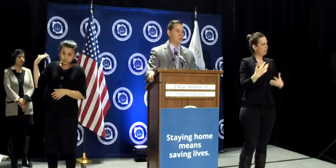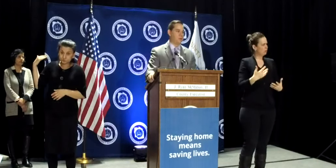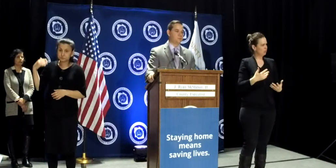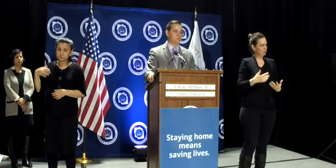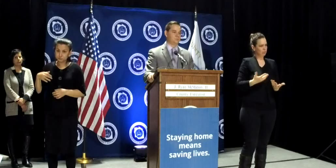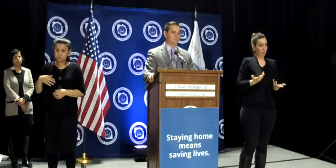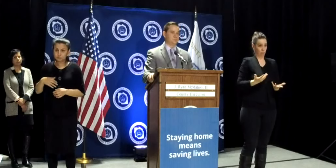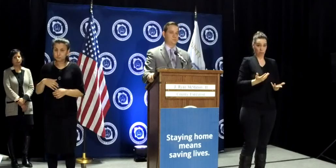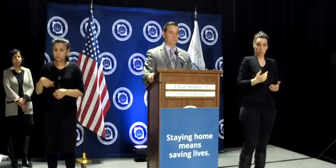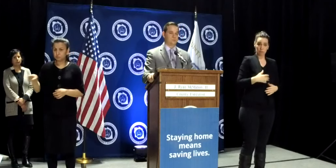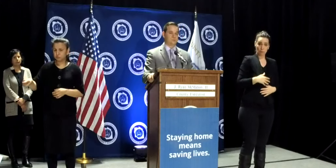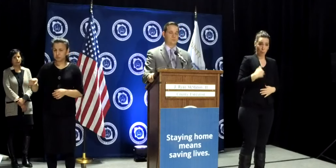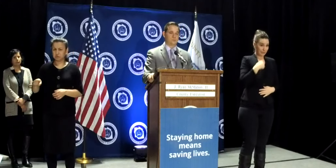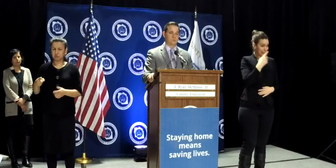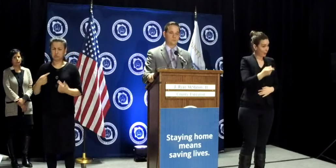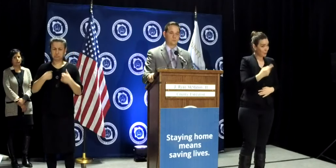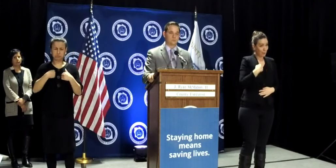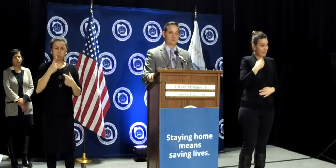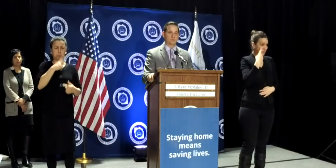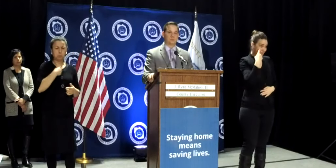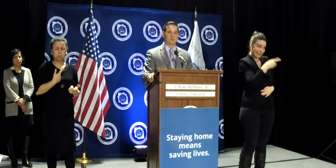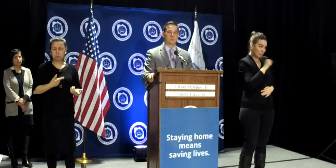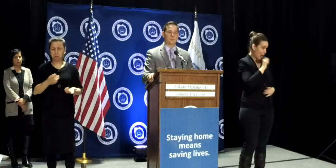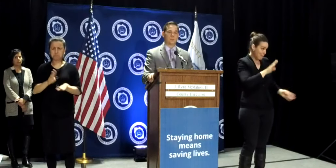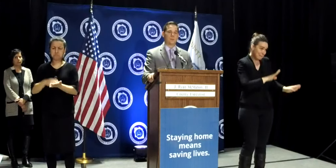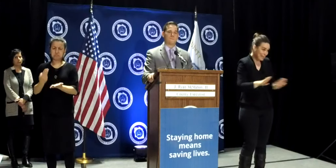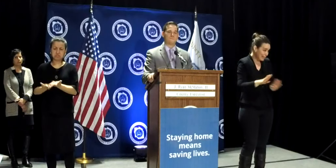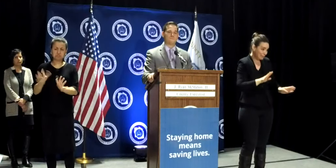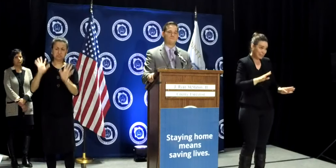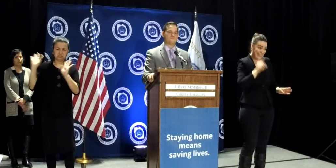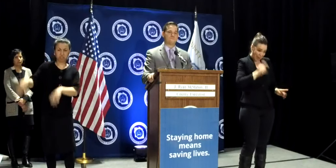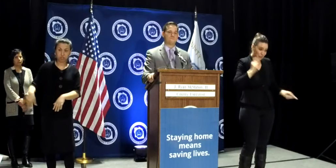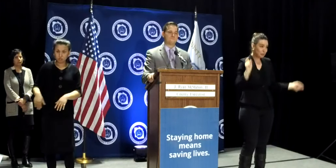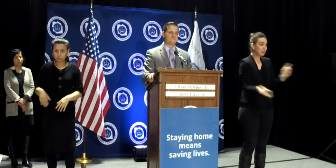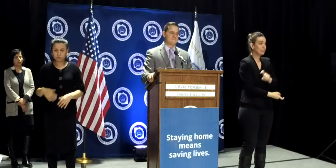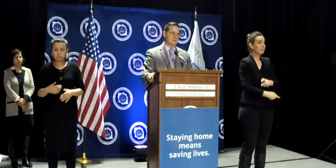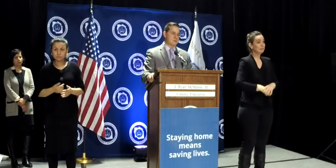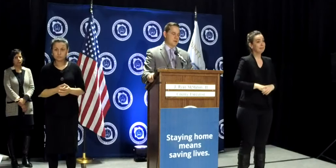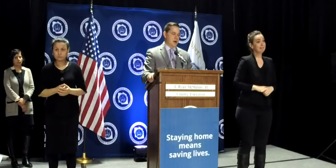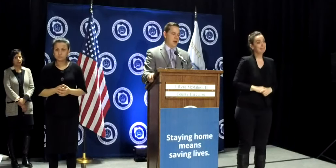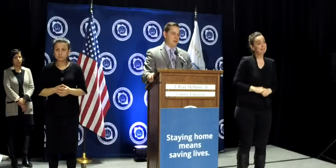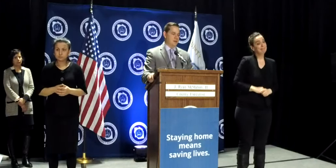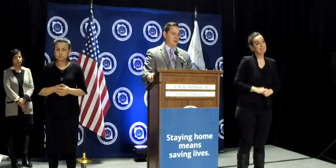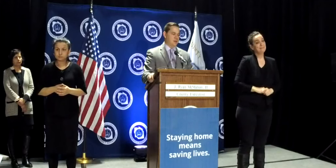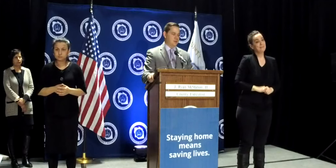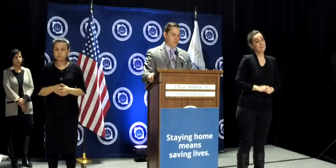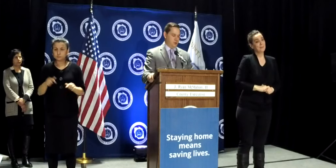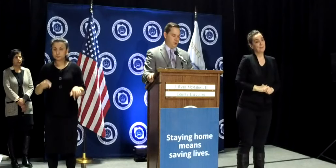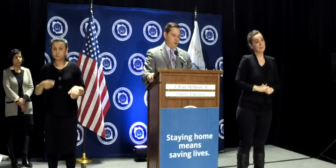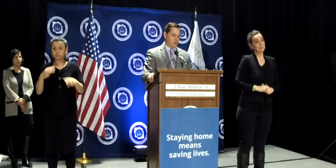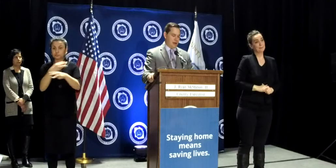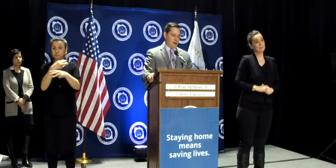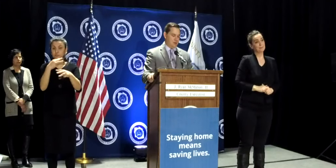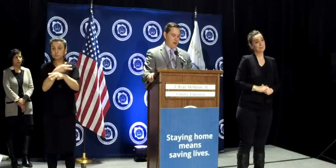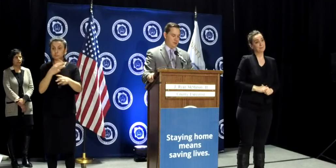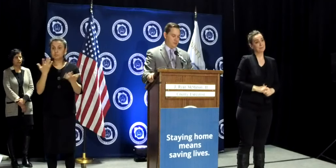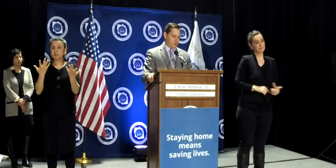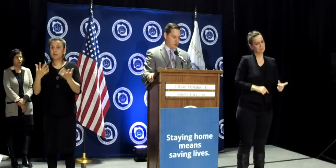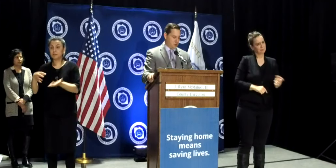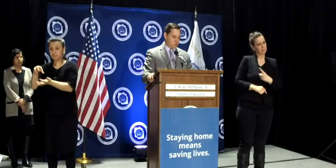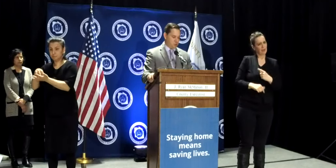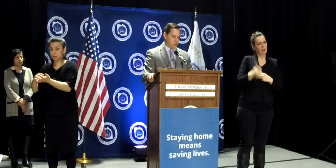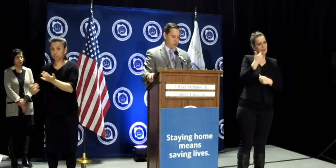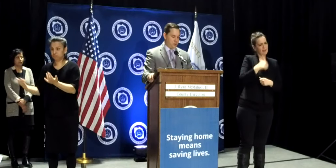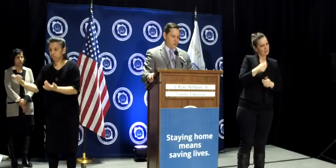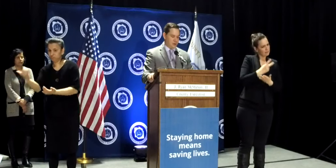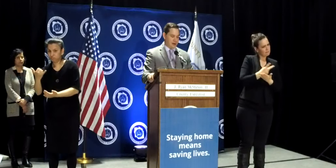public health. Any specific current examples of failures of social distancing? I think you heard a lot of